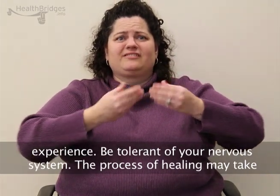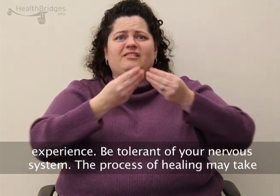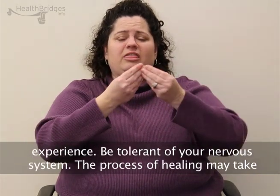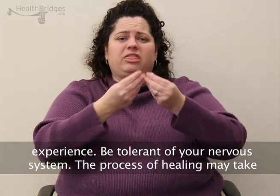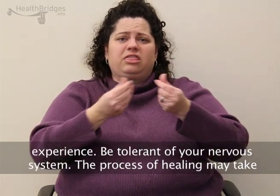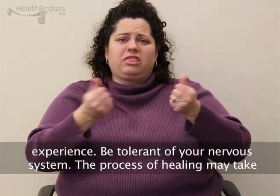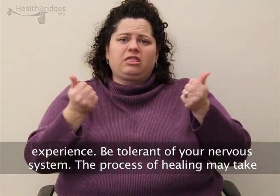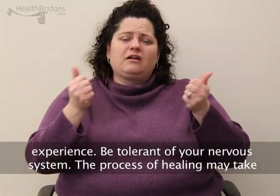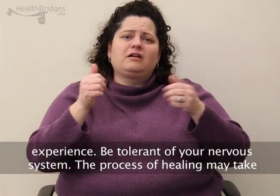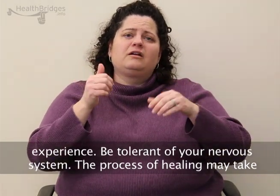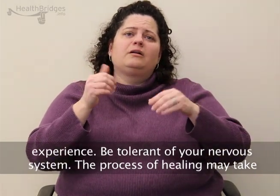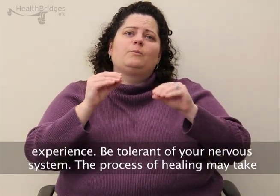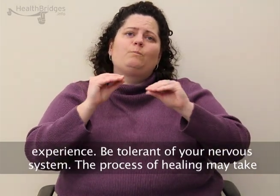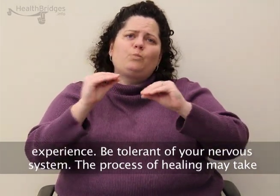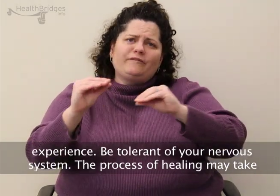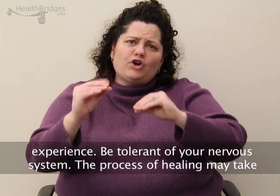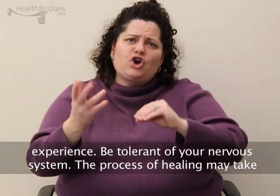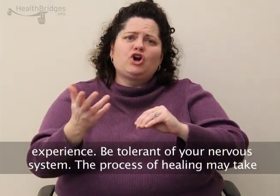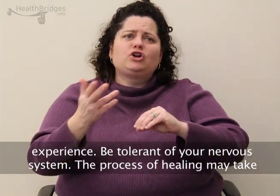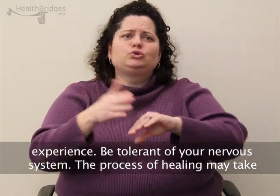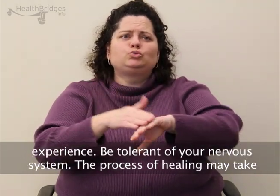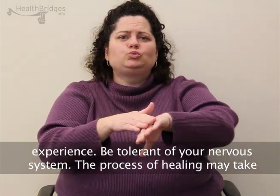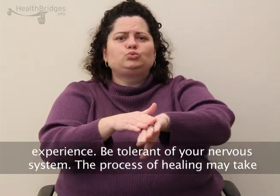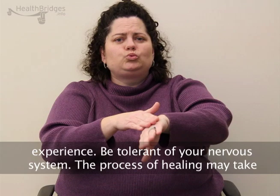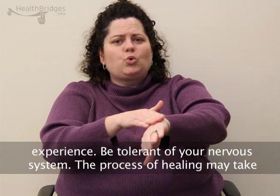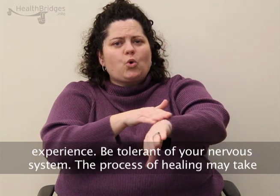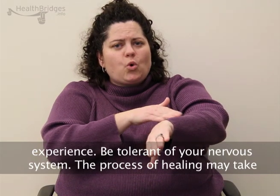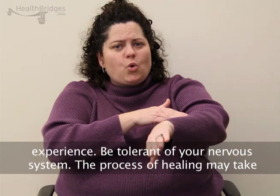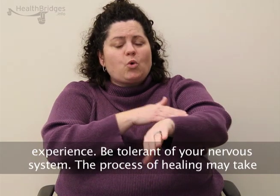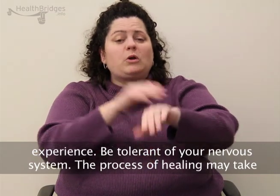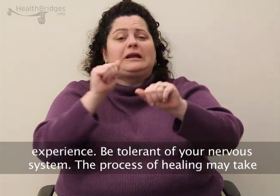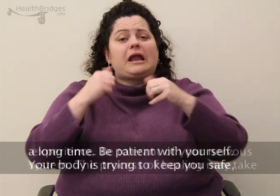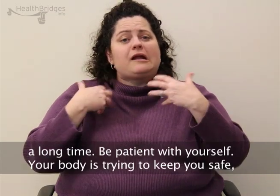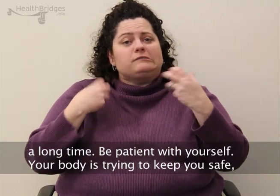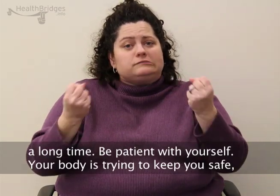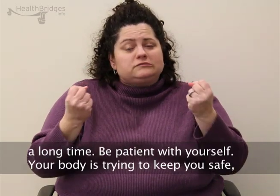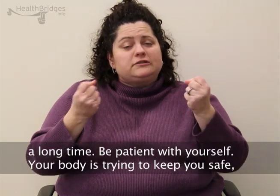Be tolerant of your nervous system. The process of healing may take a long time.